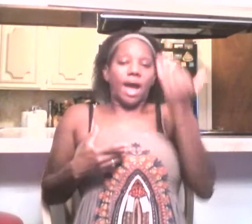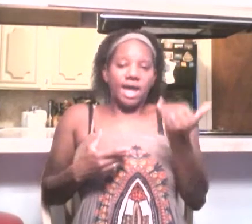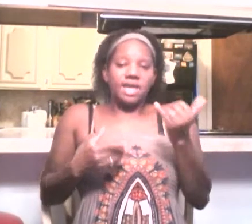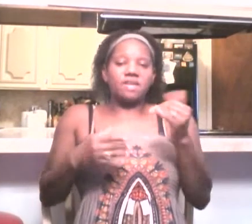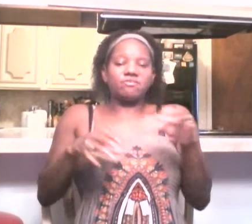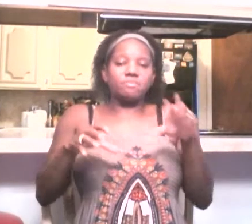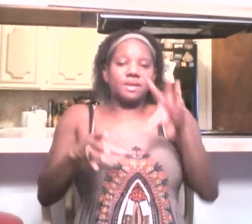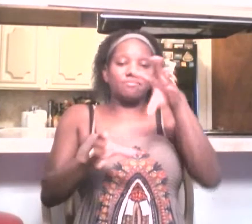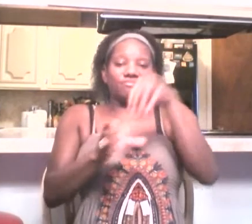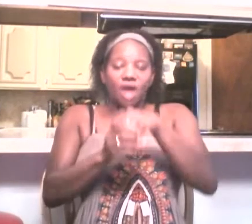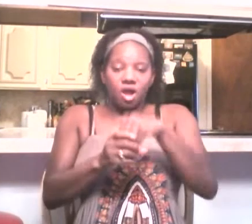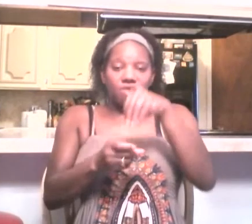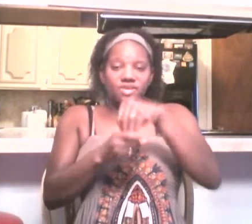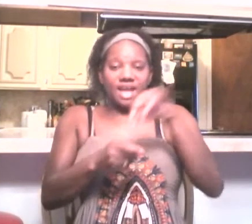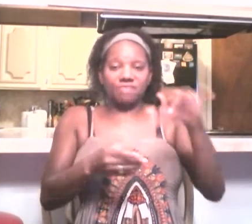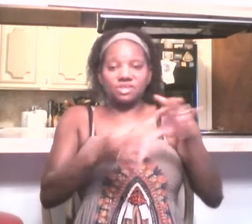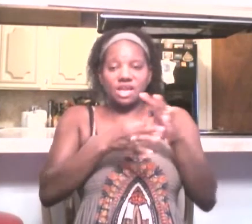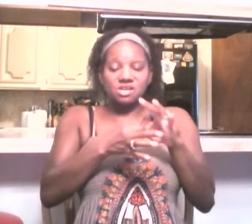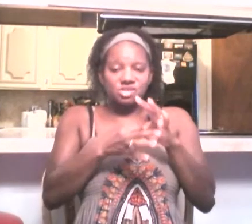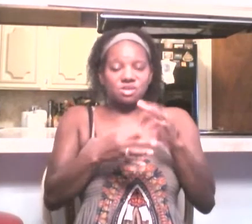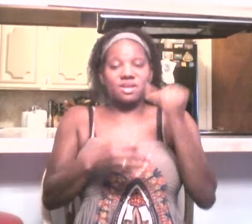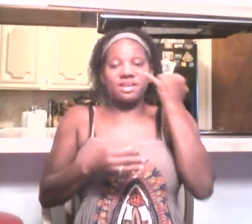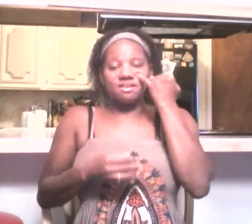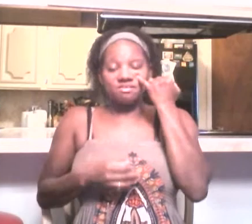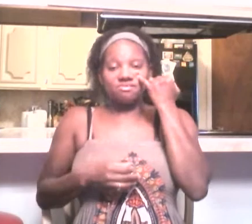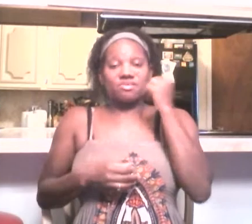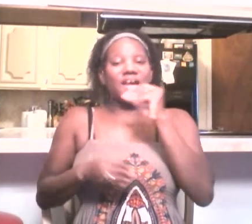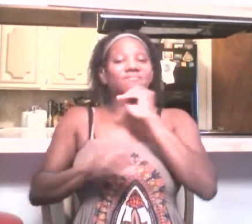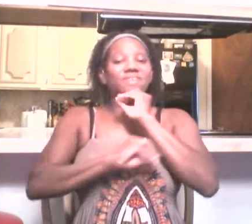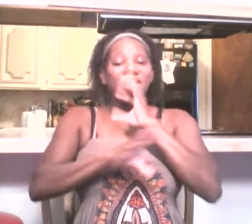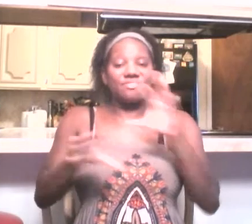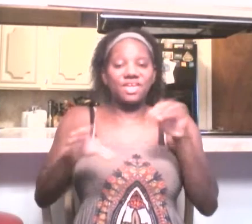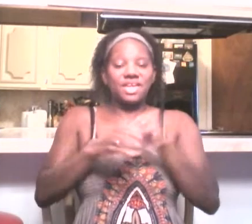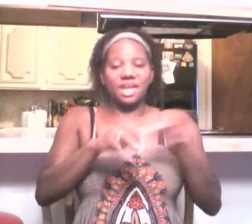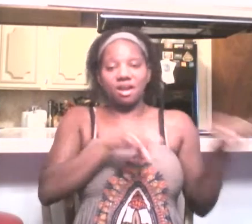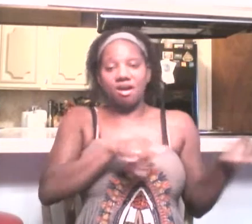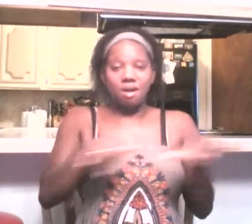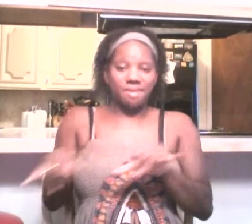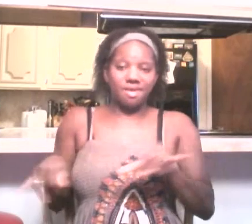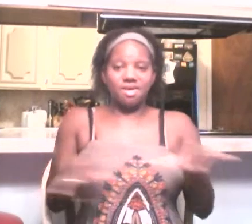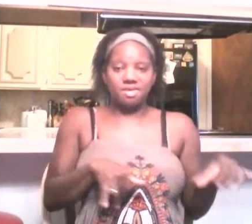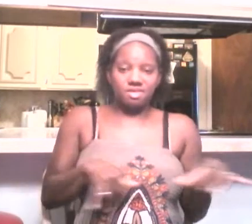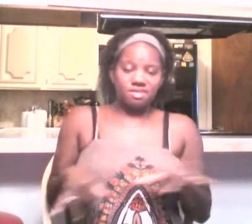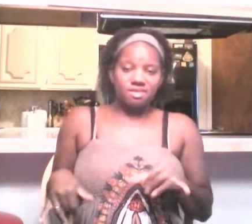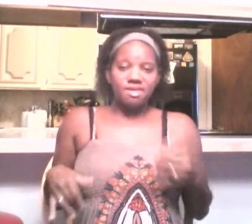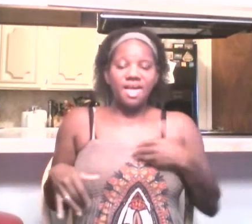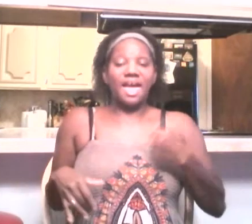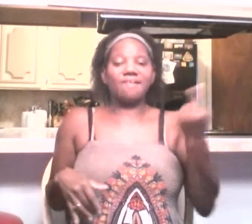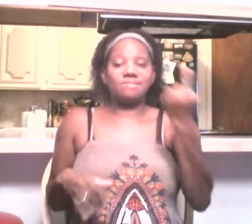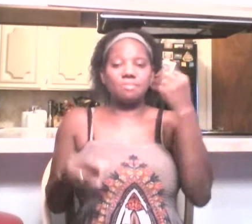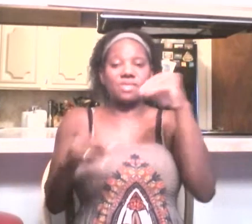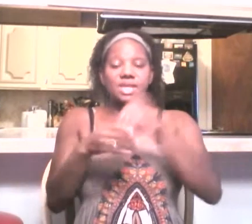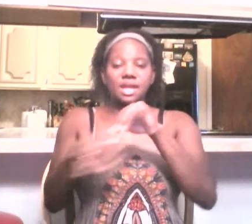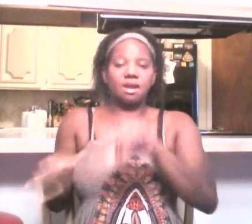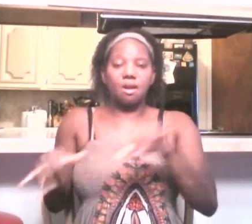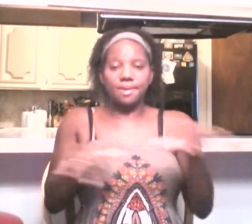why even be involved in that relationship if you have nothing in common? Have something in common.